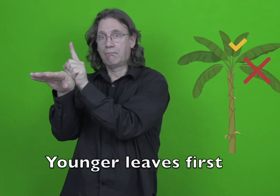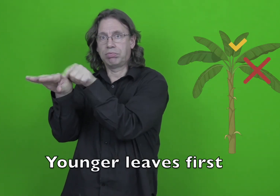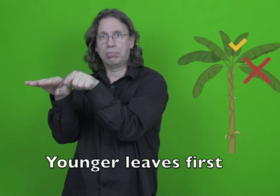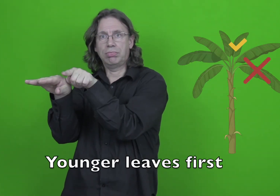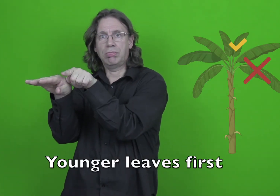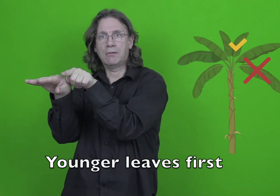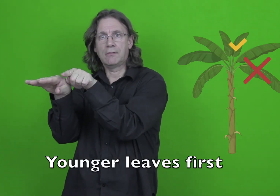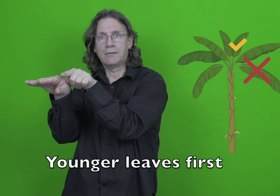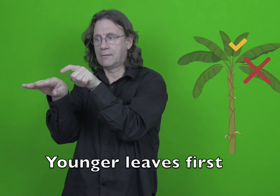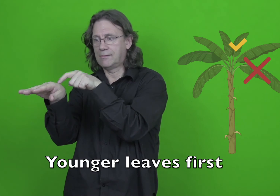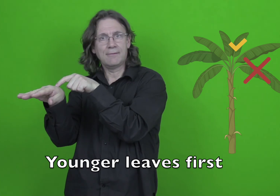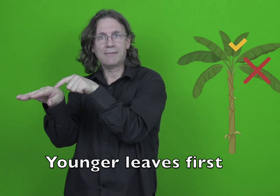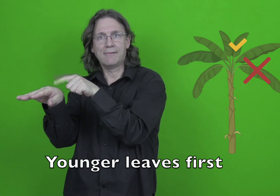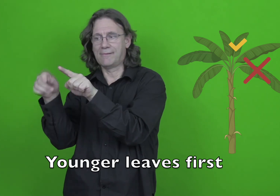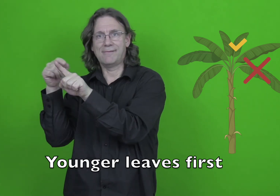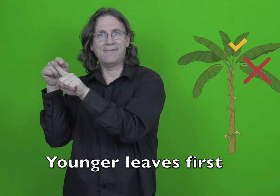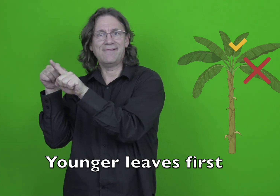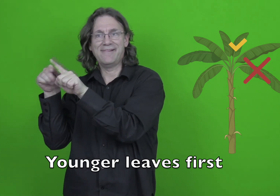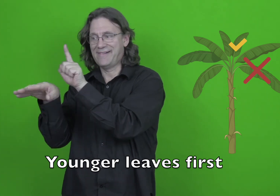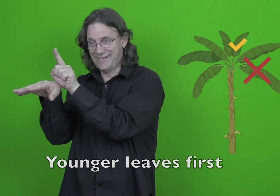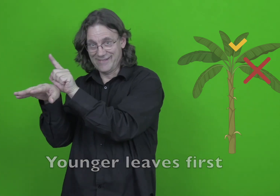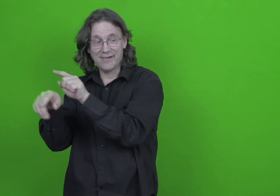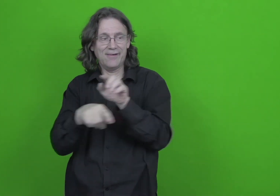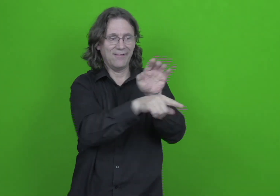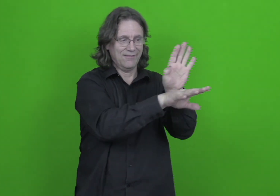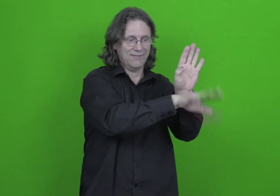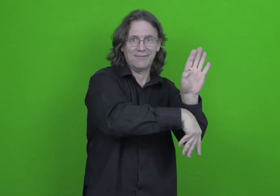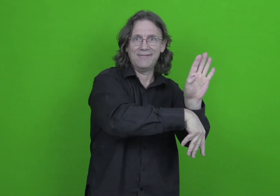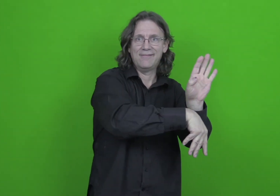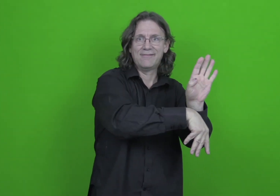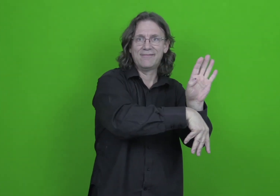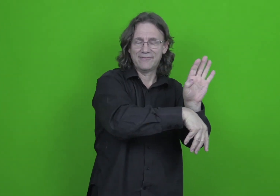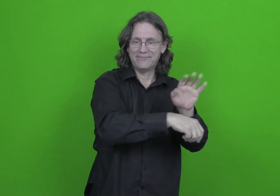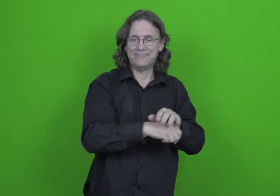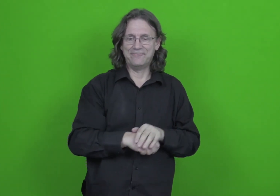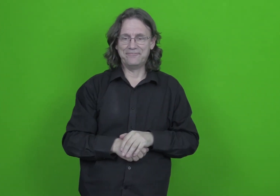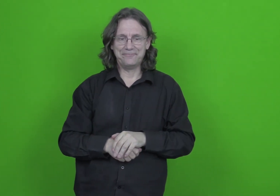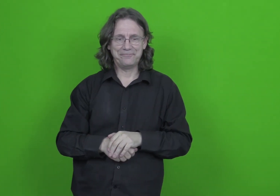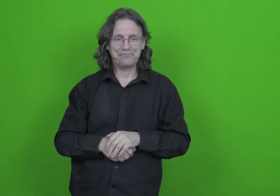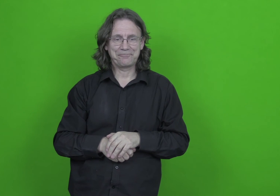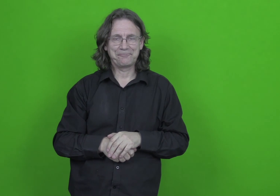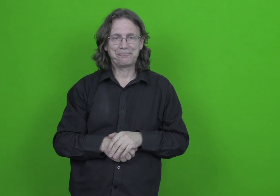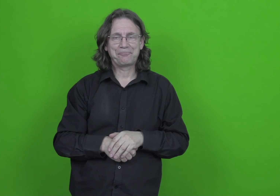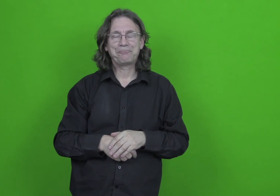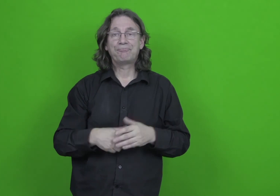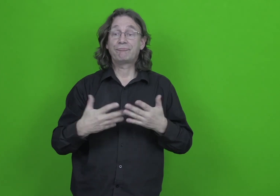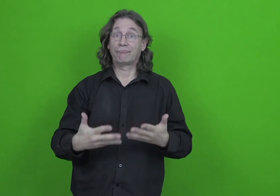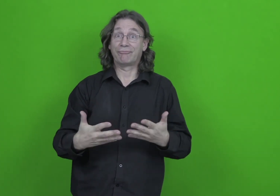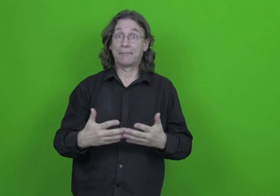first, which is different from the progression of the disease that we see with Fusarium. Right